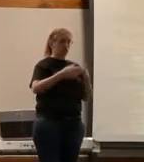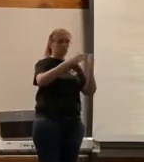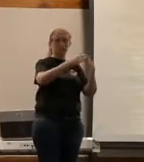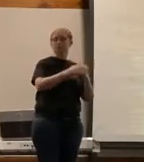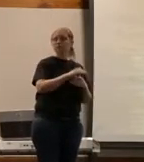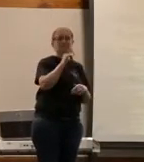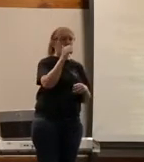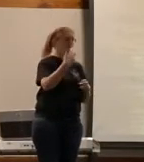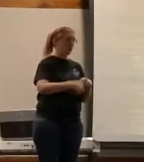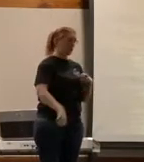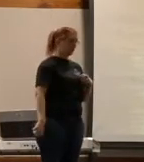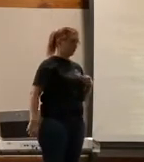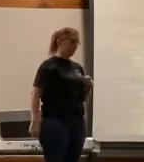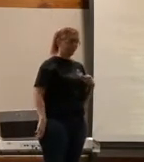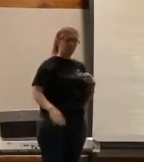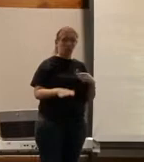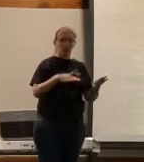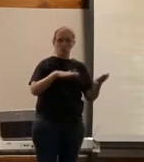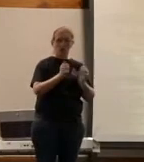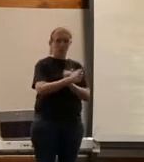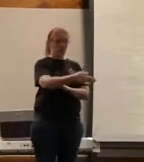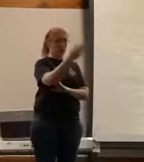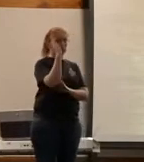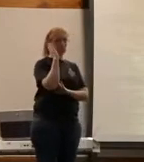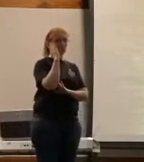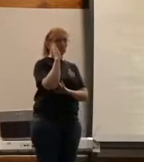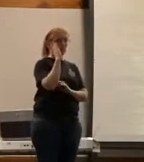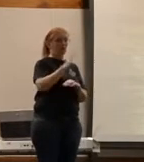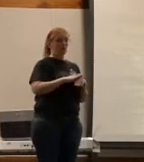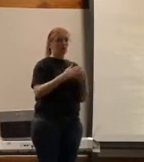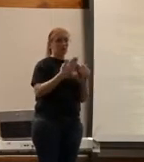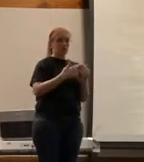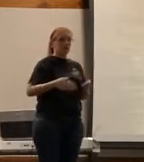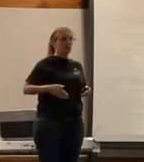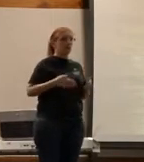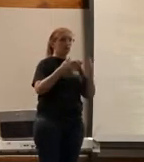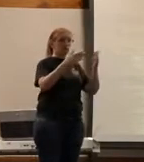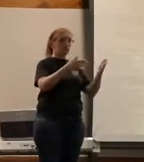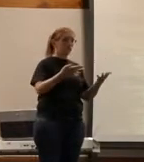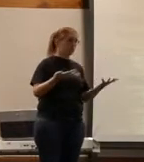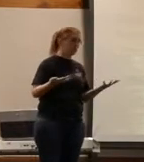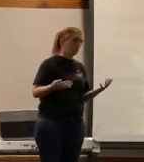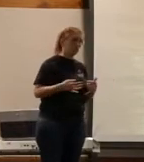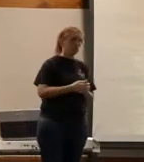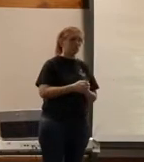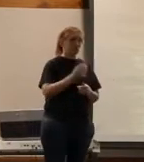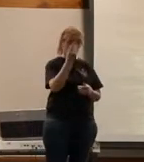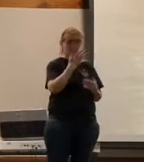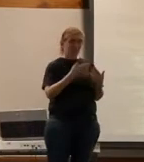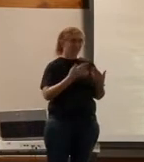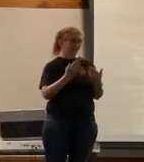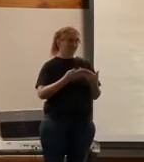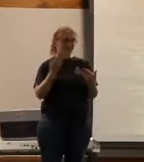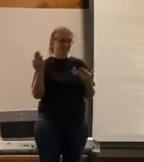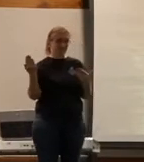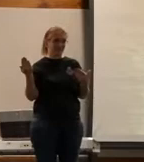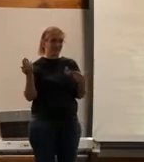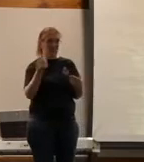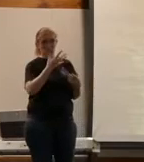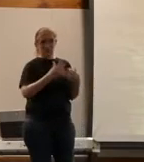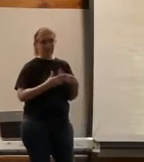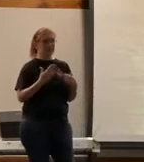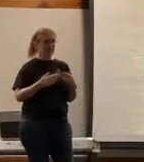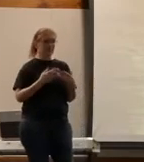not hard to walk with God on Easy Street, is it? It's pretty simple. It's pretty